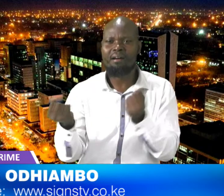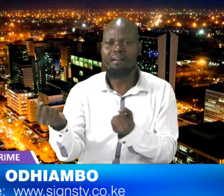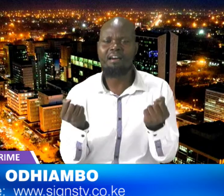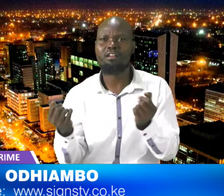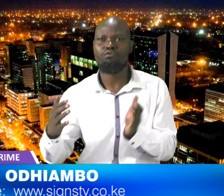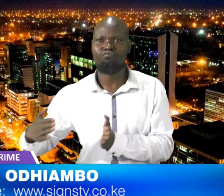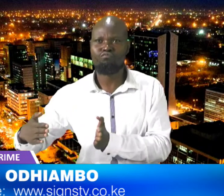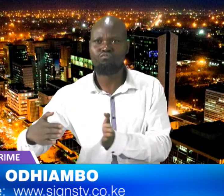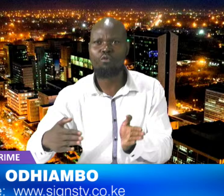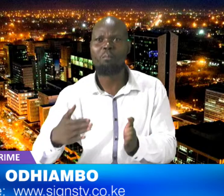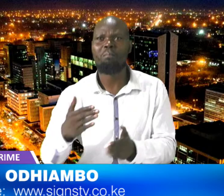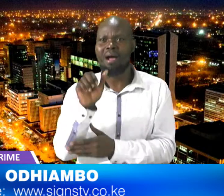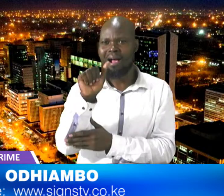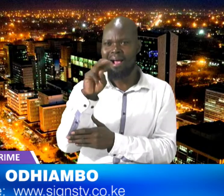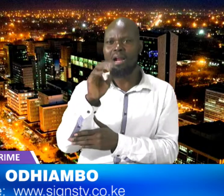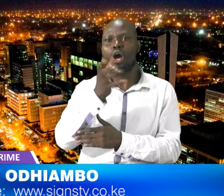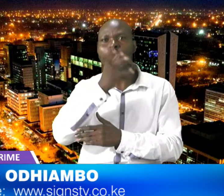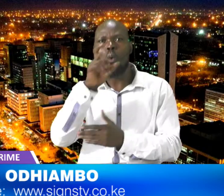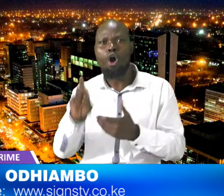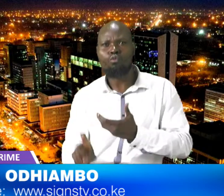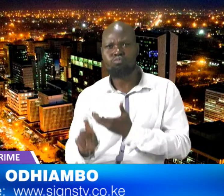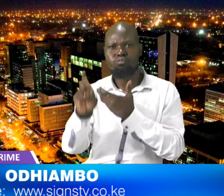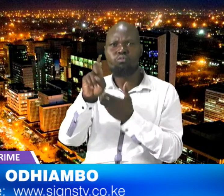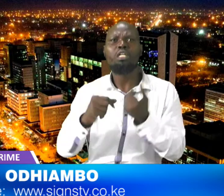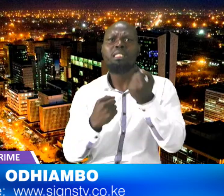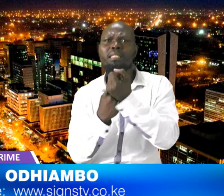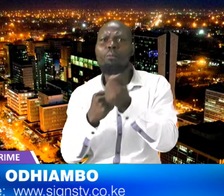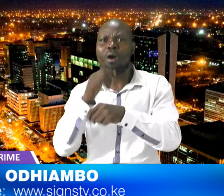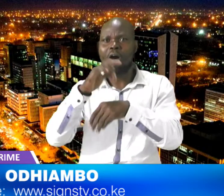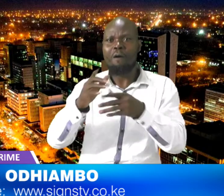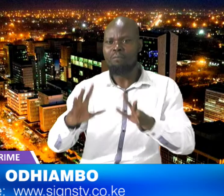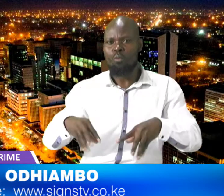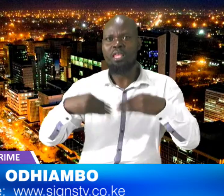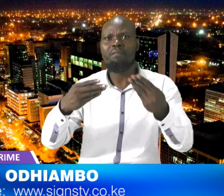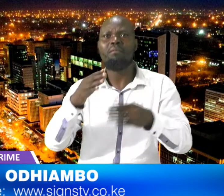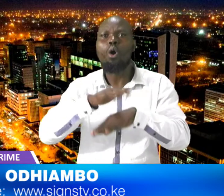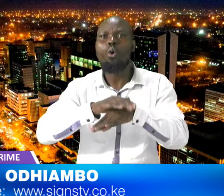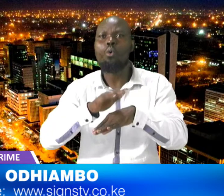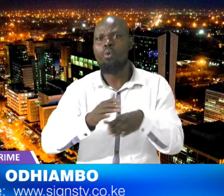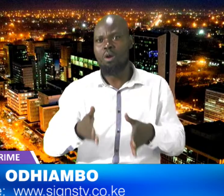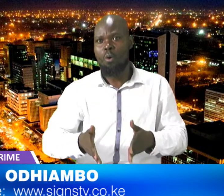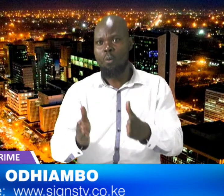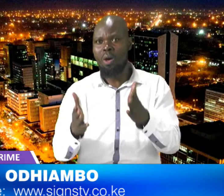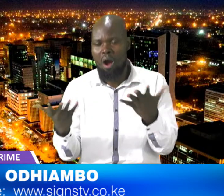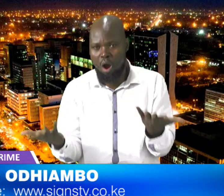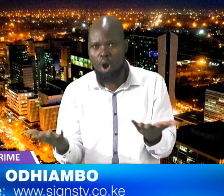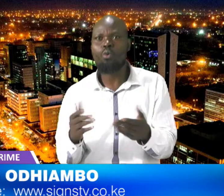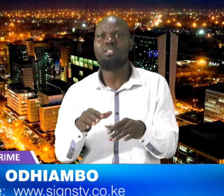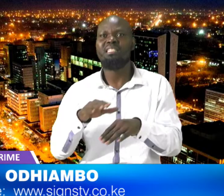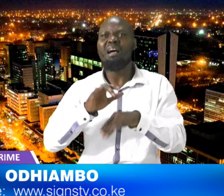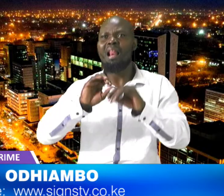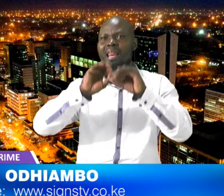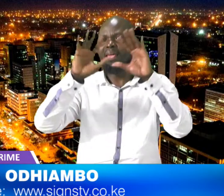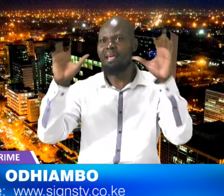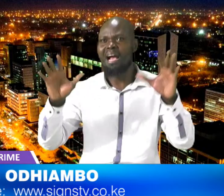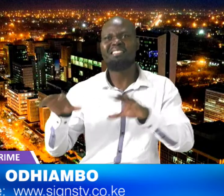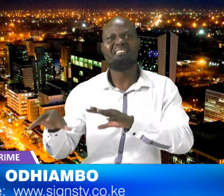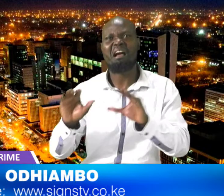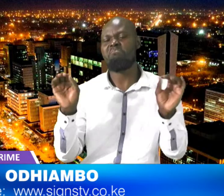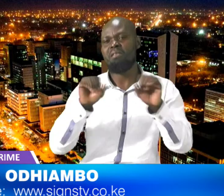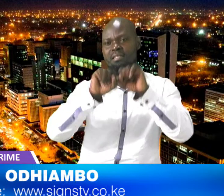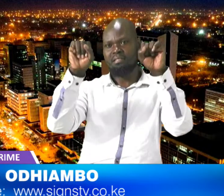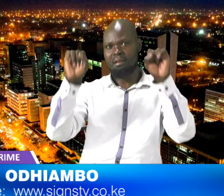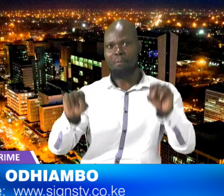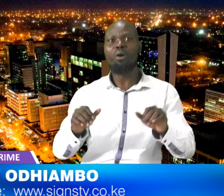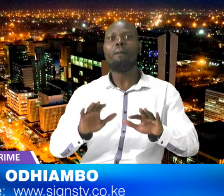as toilets, car parks, ample water supply, effective stormwater drainage,